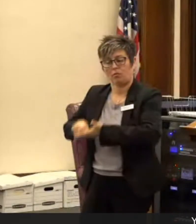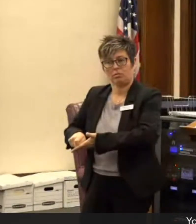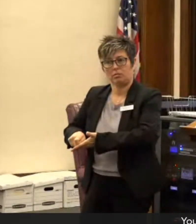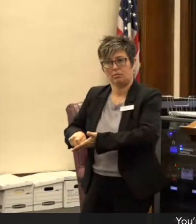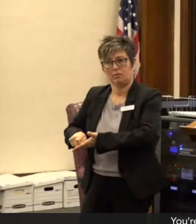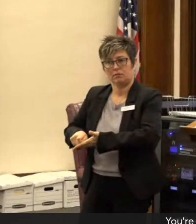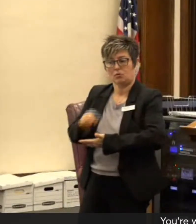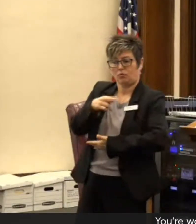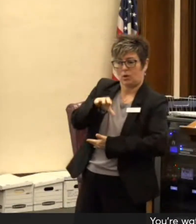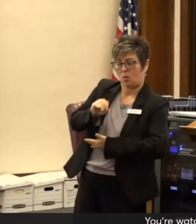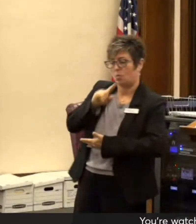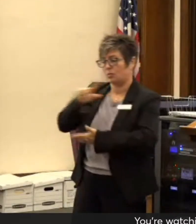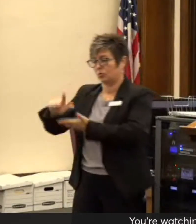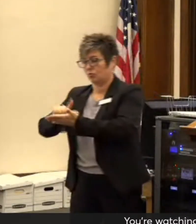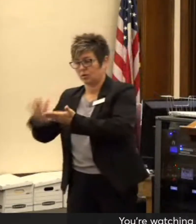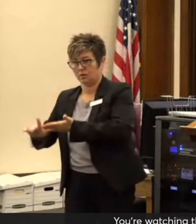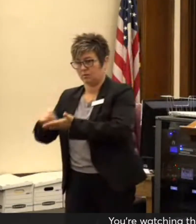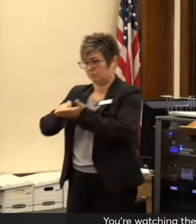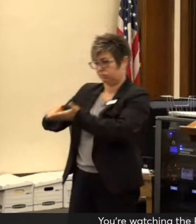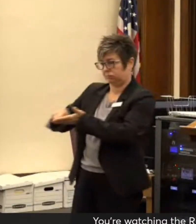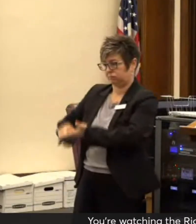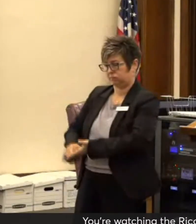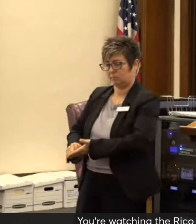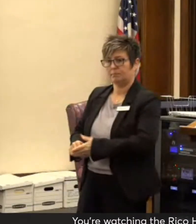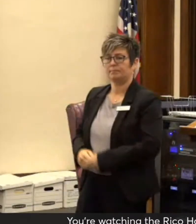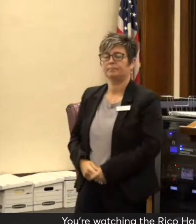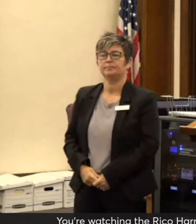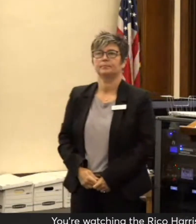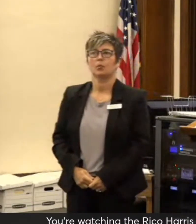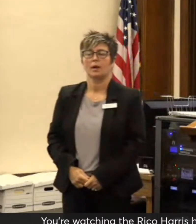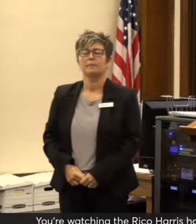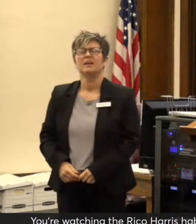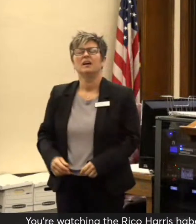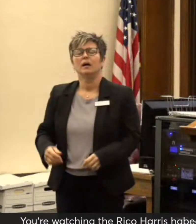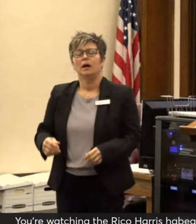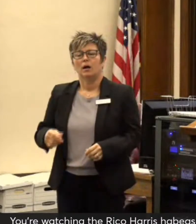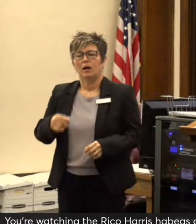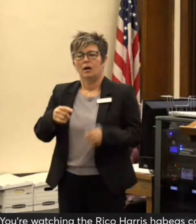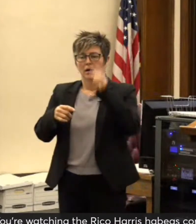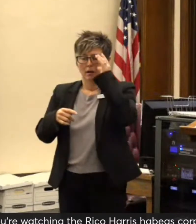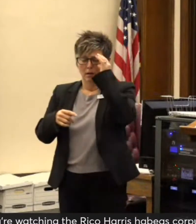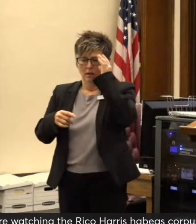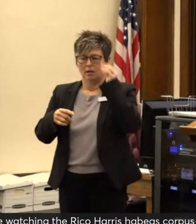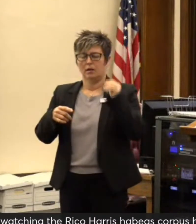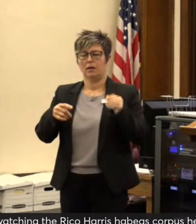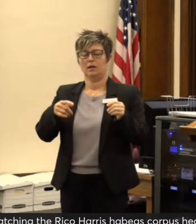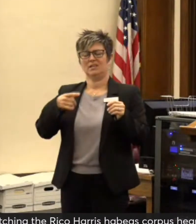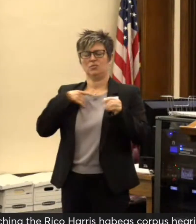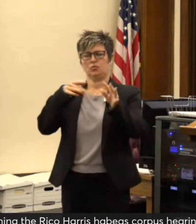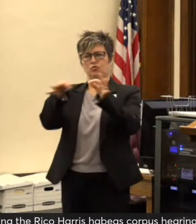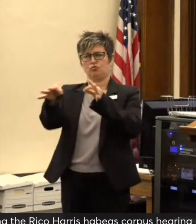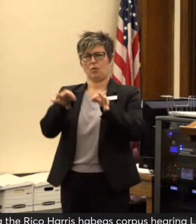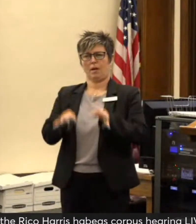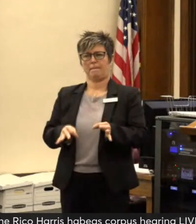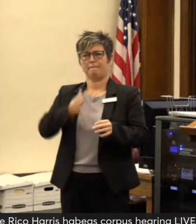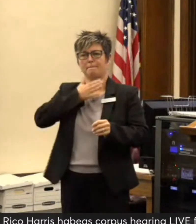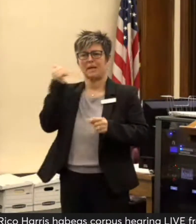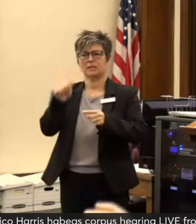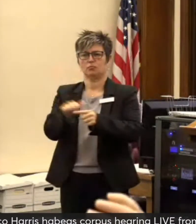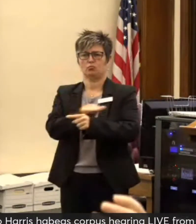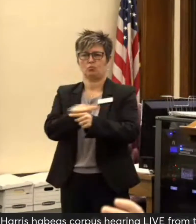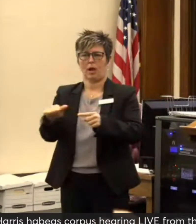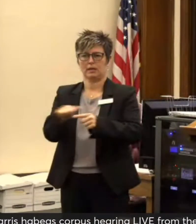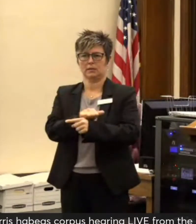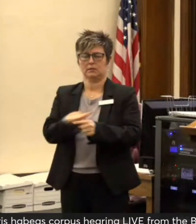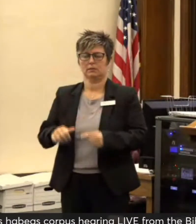And can you describe the general best practices? General best practices is